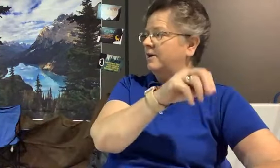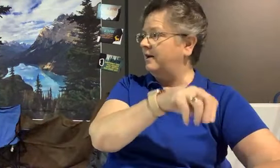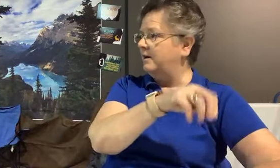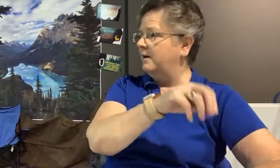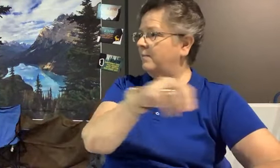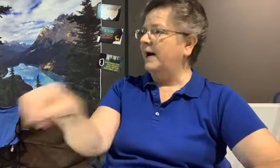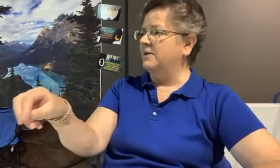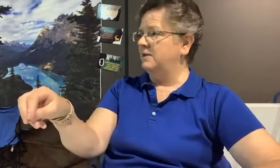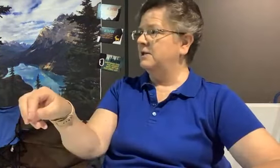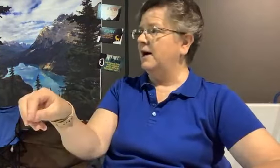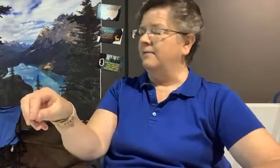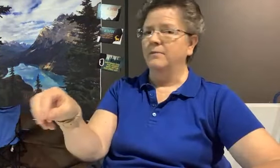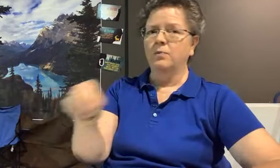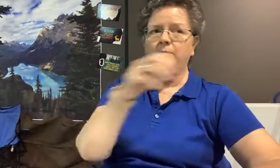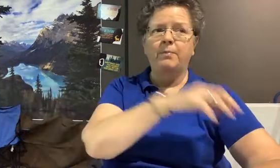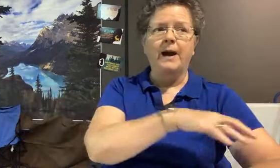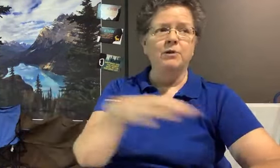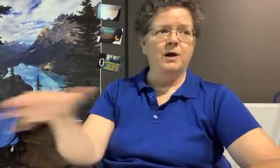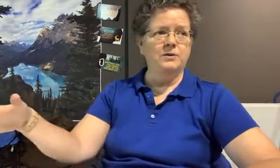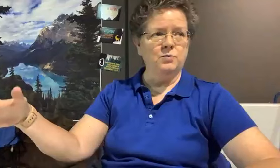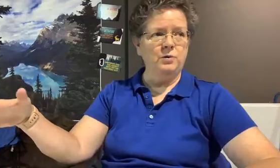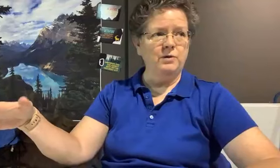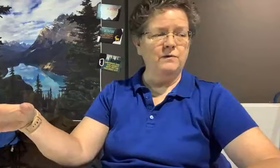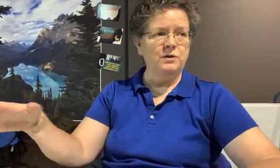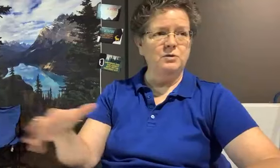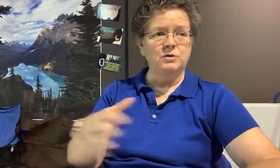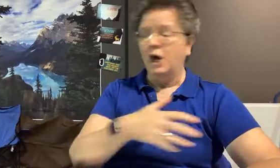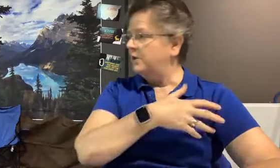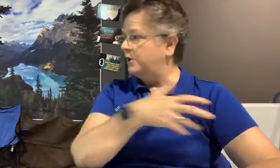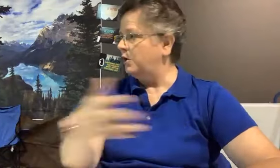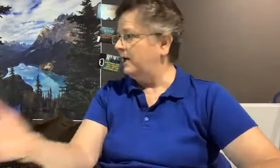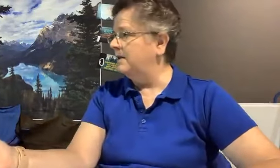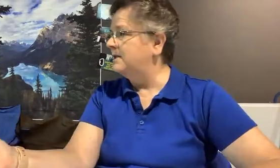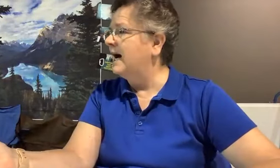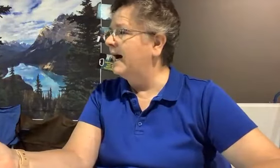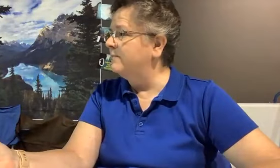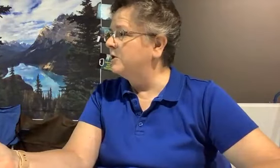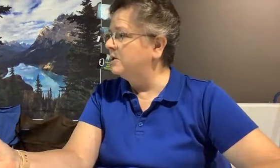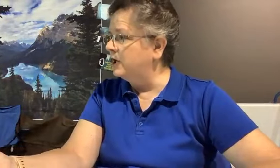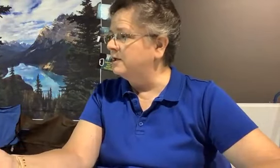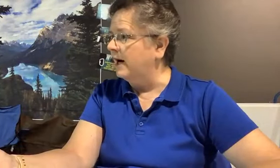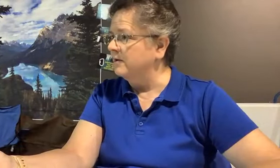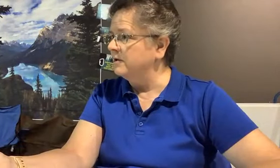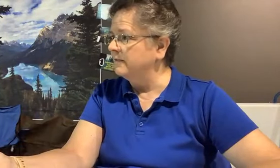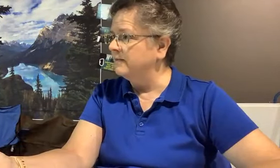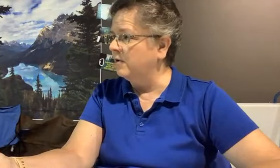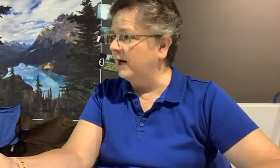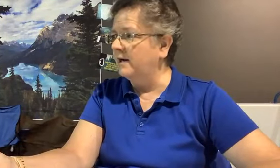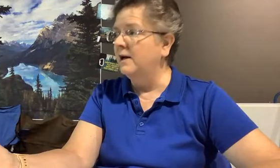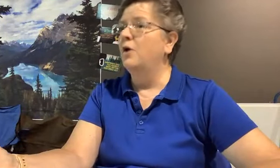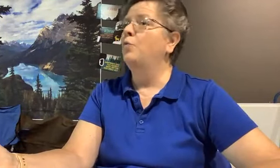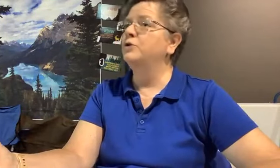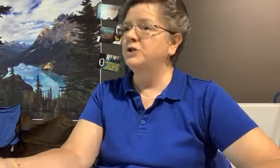started back at this time. When Babylon is ruling over the Jews, they're in the times of the Gentiles, okay? We're still